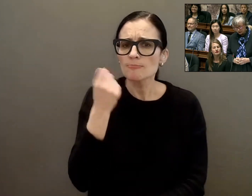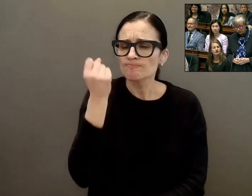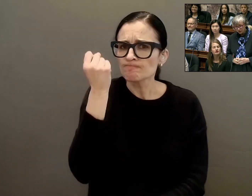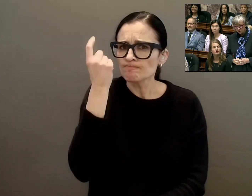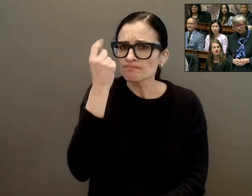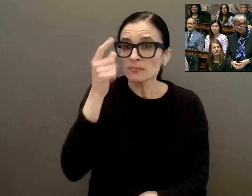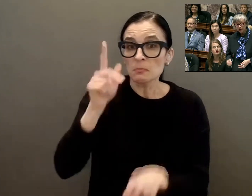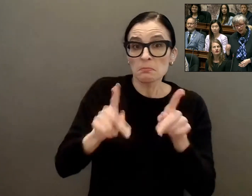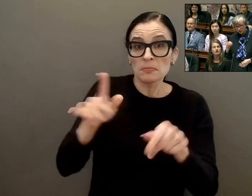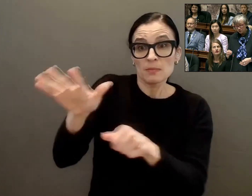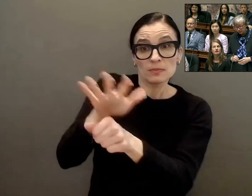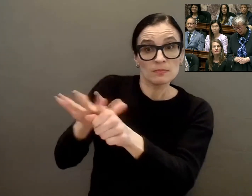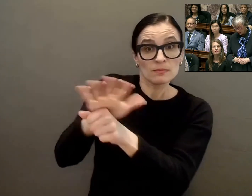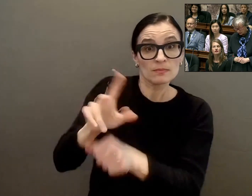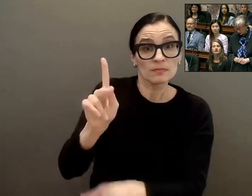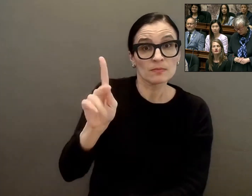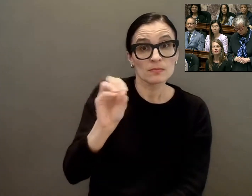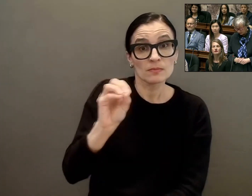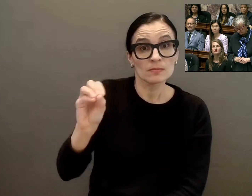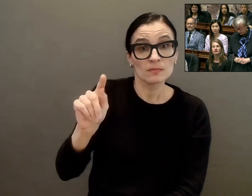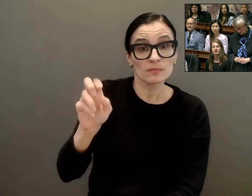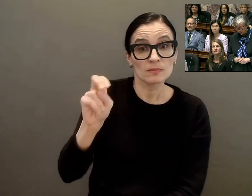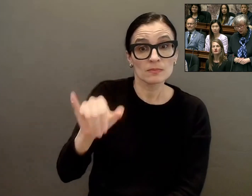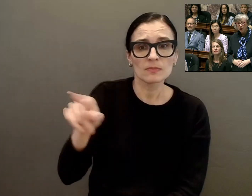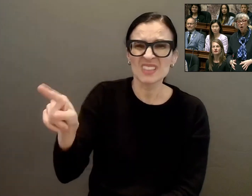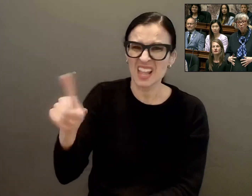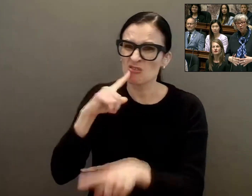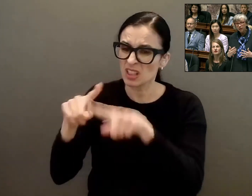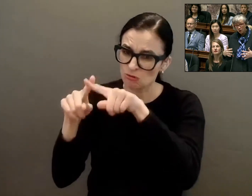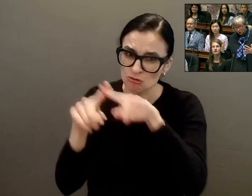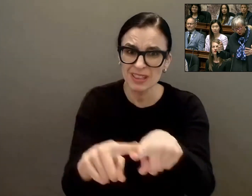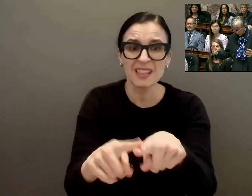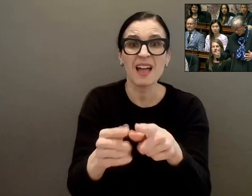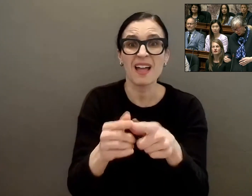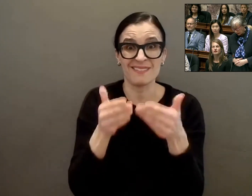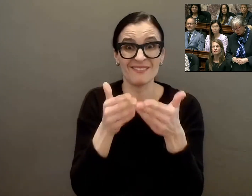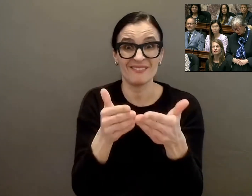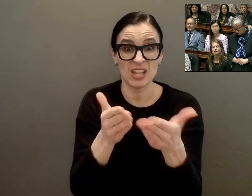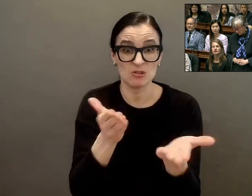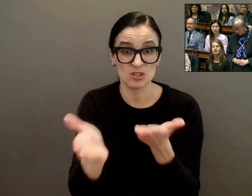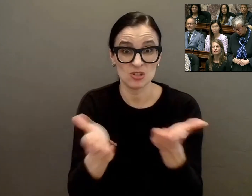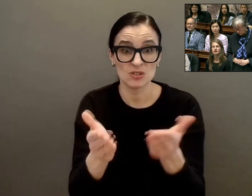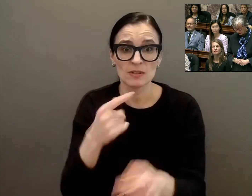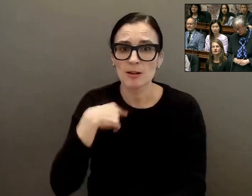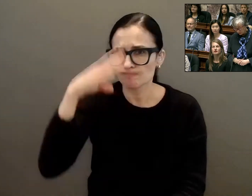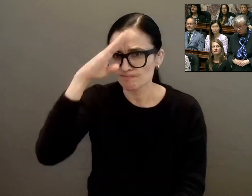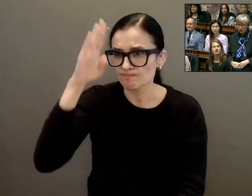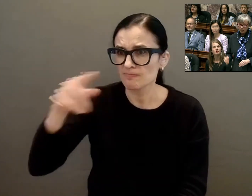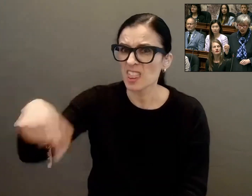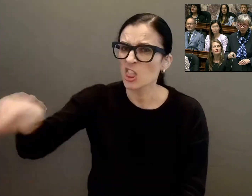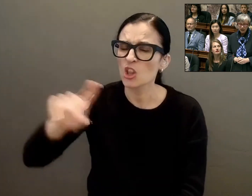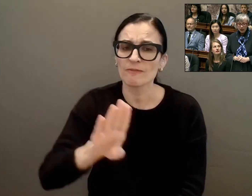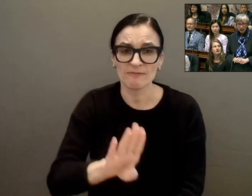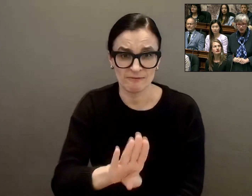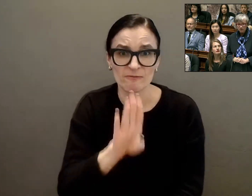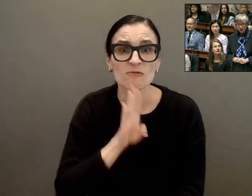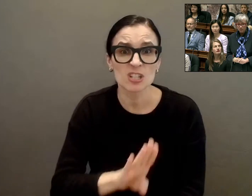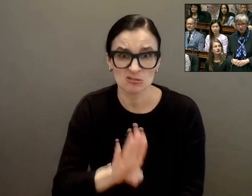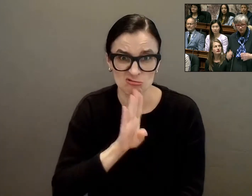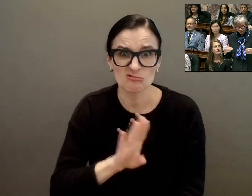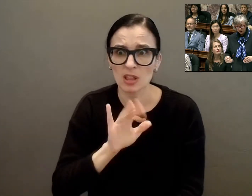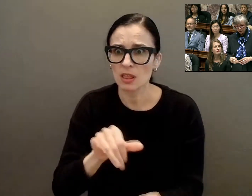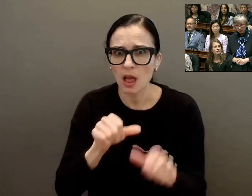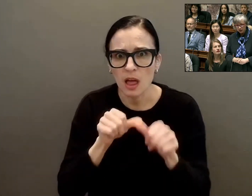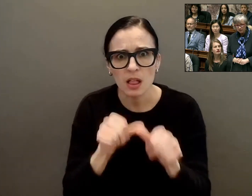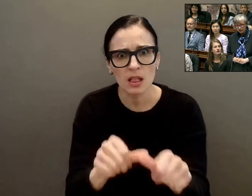ferry service, and I understand they are very frustrated with the ongoing dispute. And I have